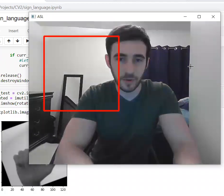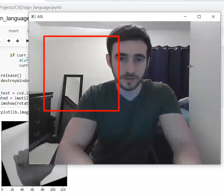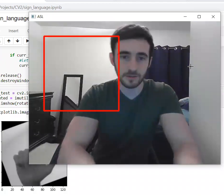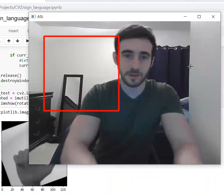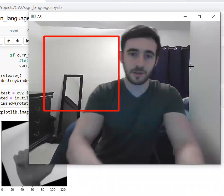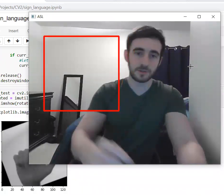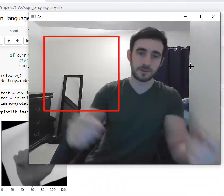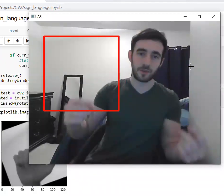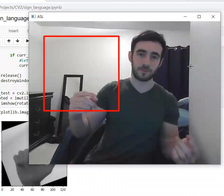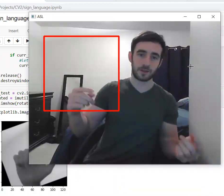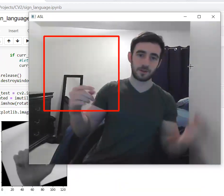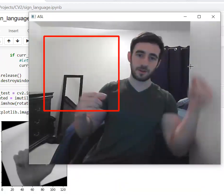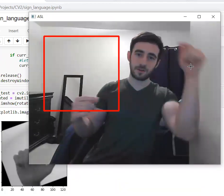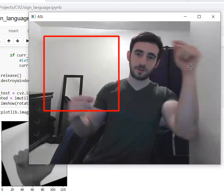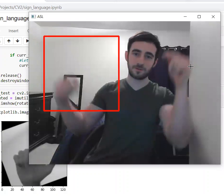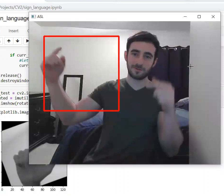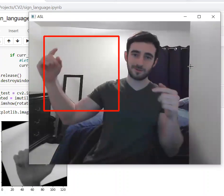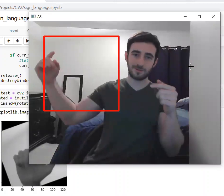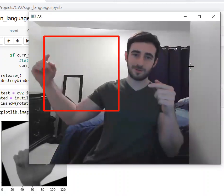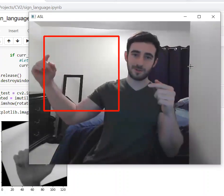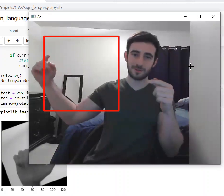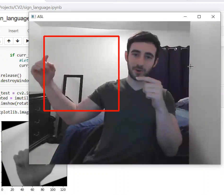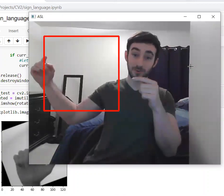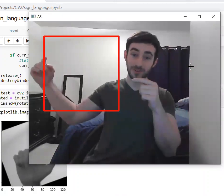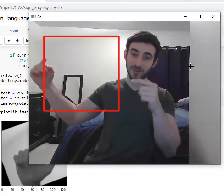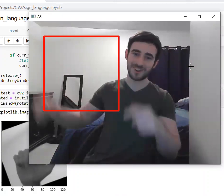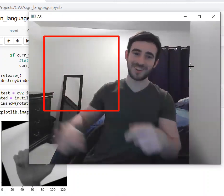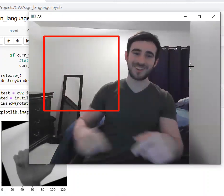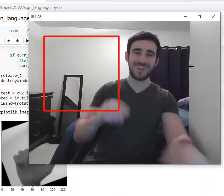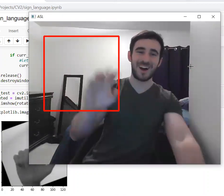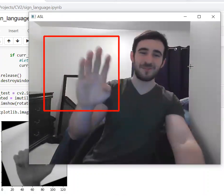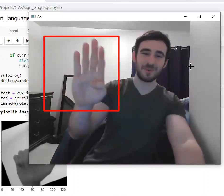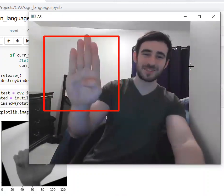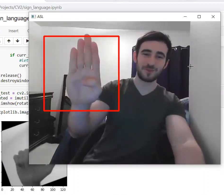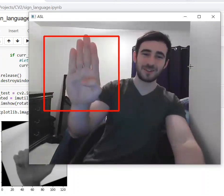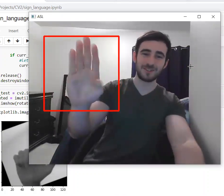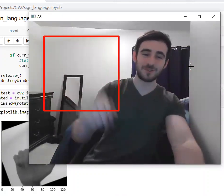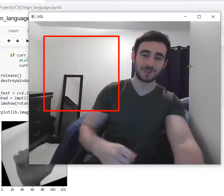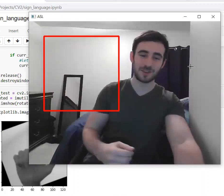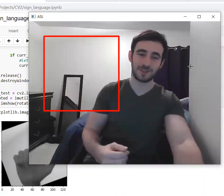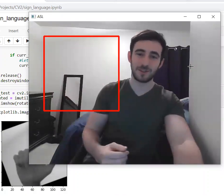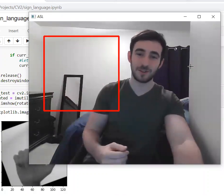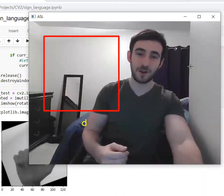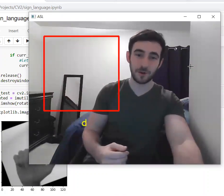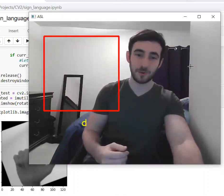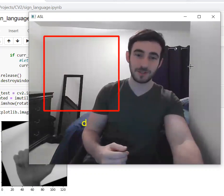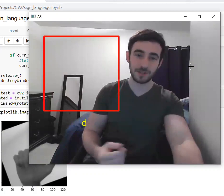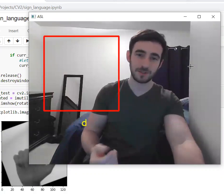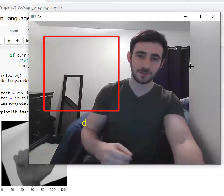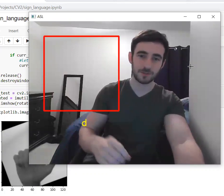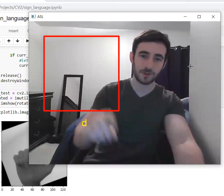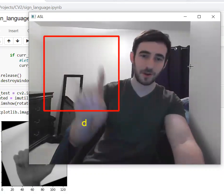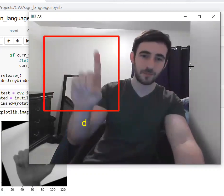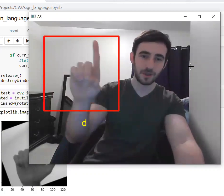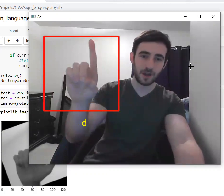load up my external cam. This is the bounding box right here. It's a little hard when it's mirrored. But basically what I do is I'd say, I want D, so